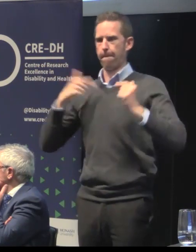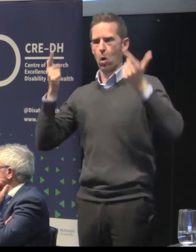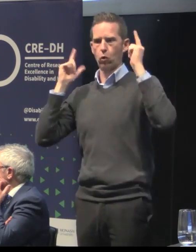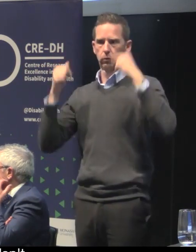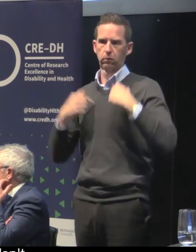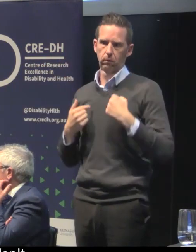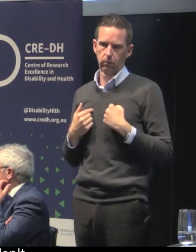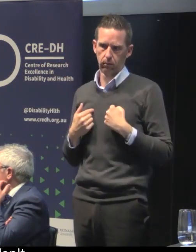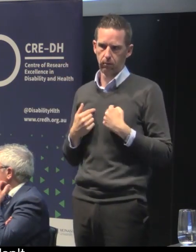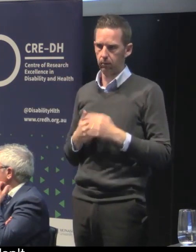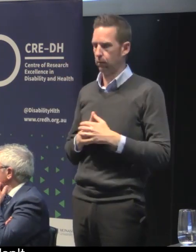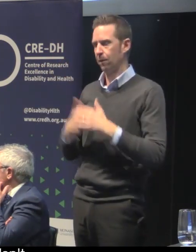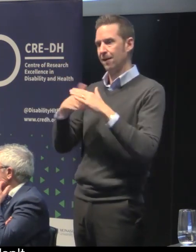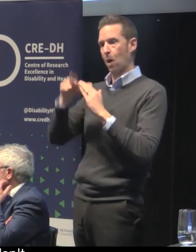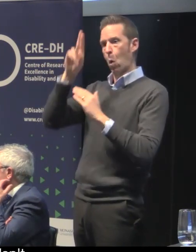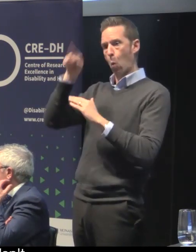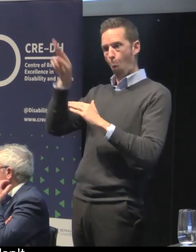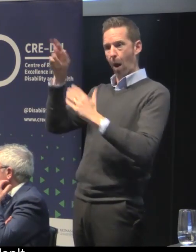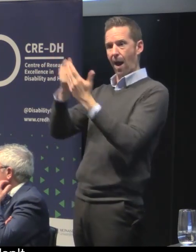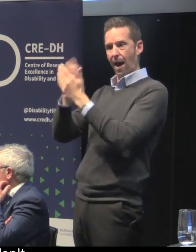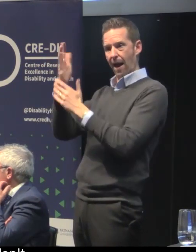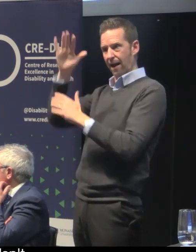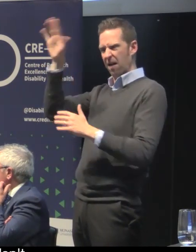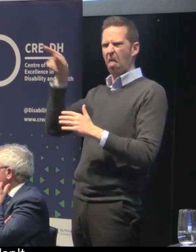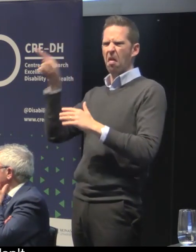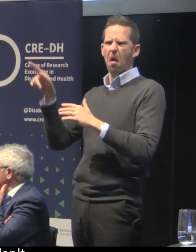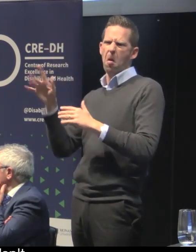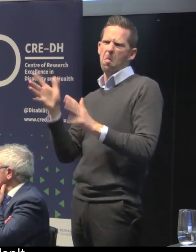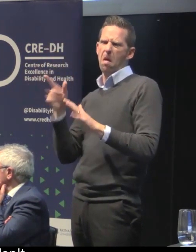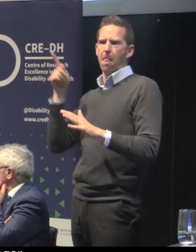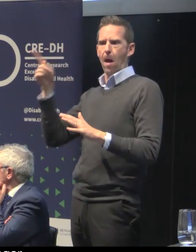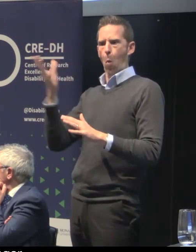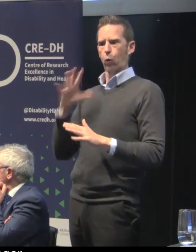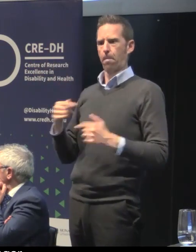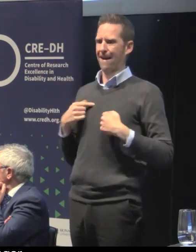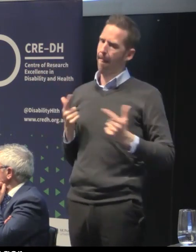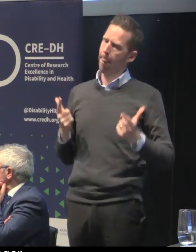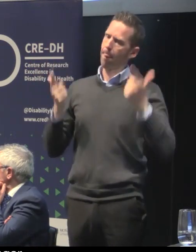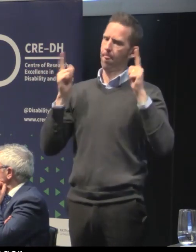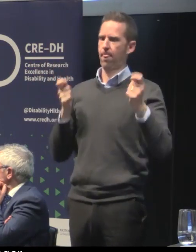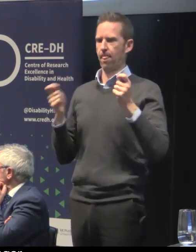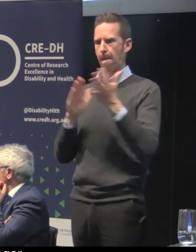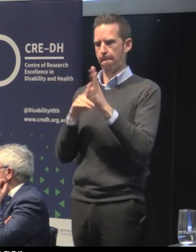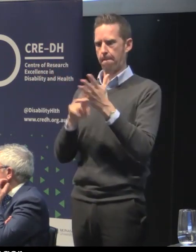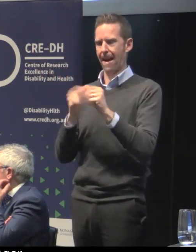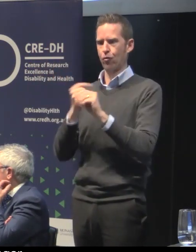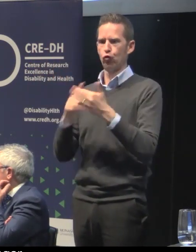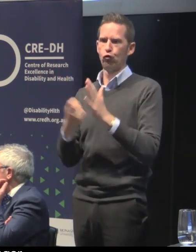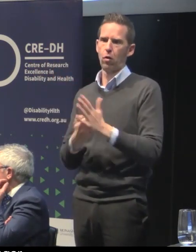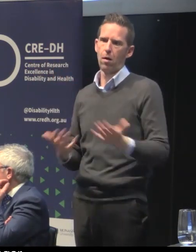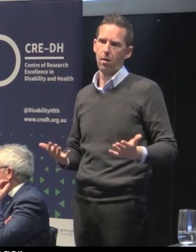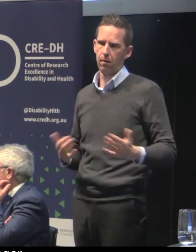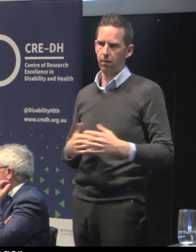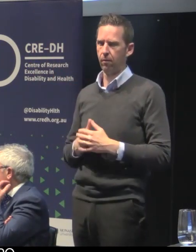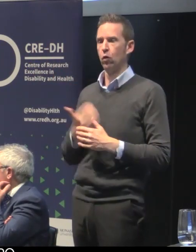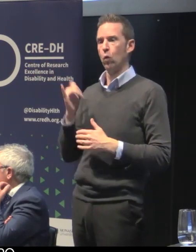in Norway and Sweden, they don't stress that as much. They want to be the manager. So it might be that your support worker is